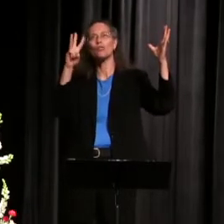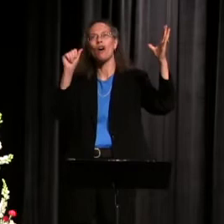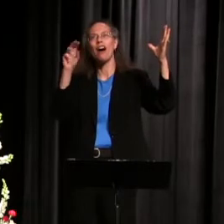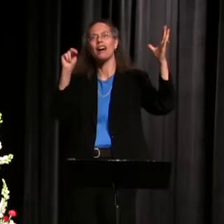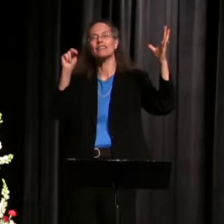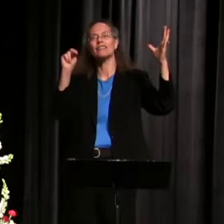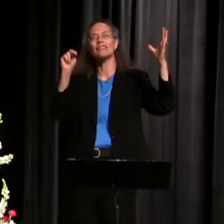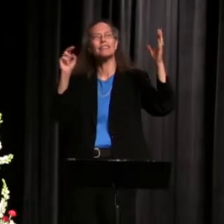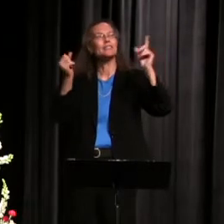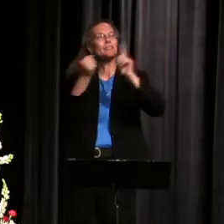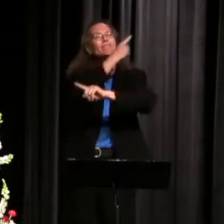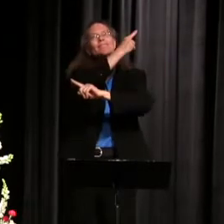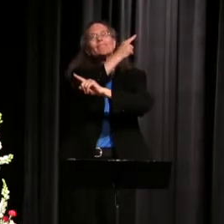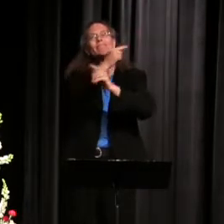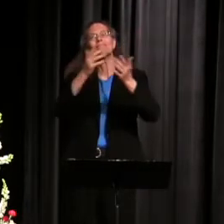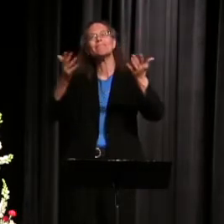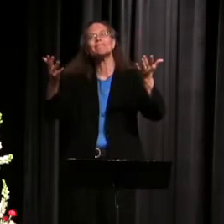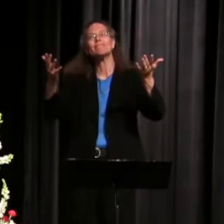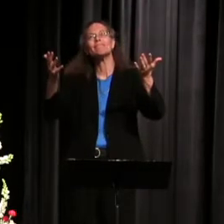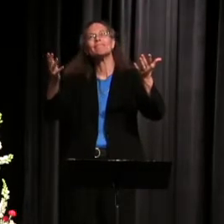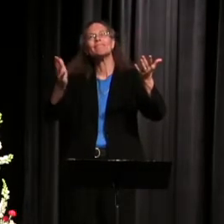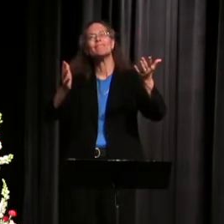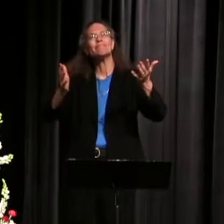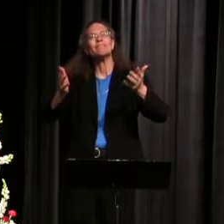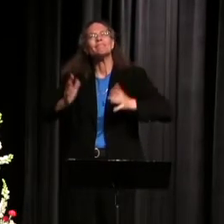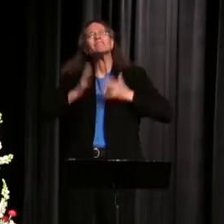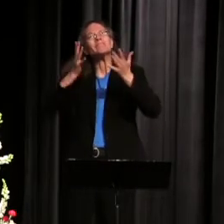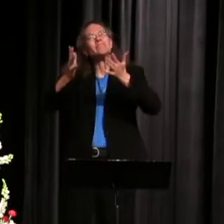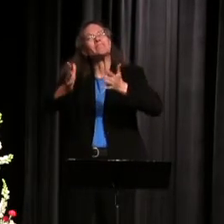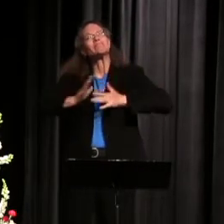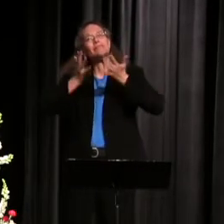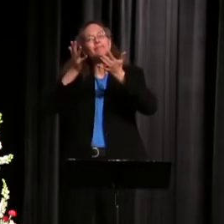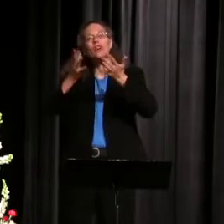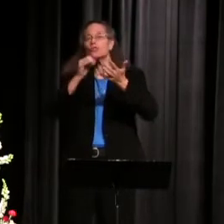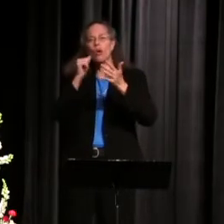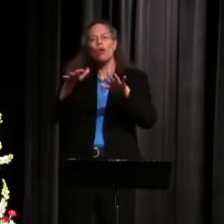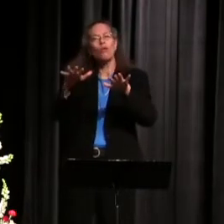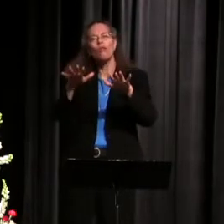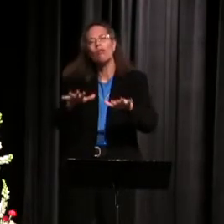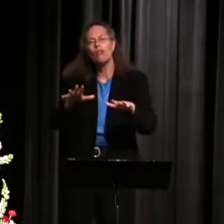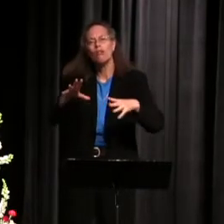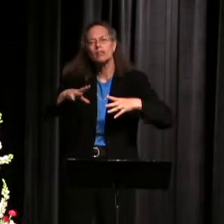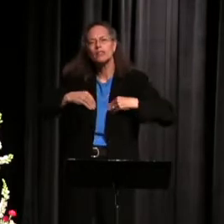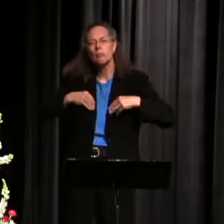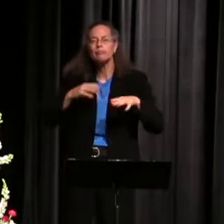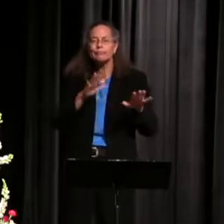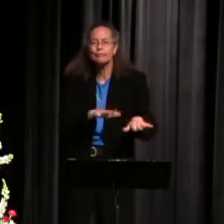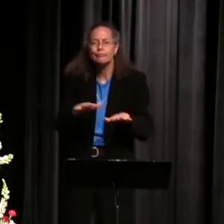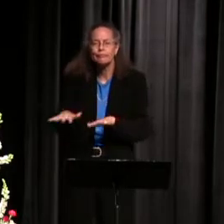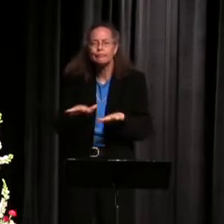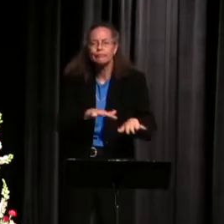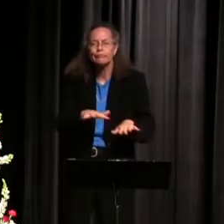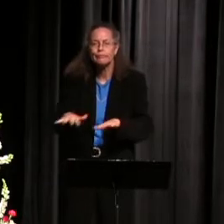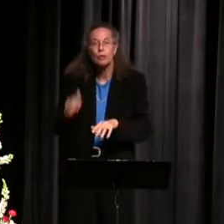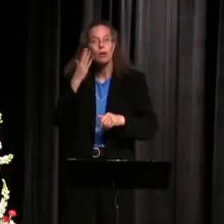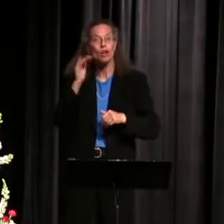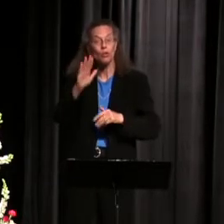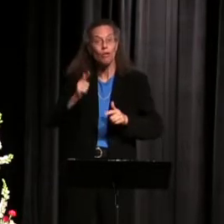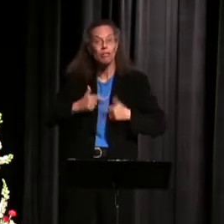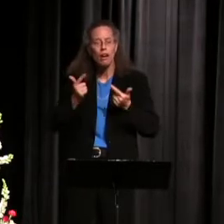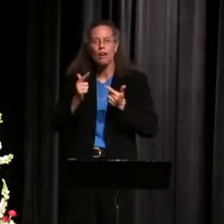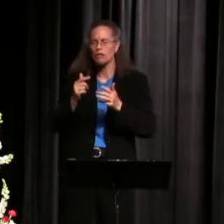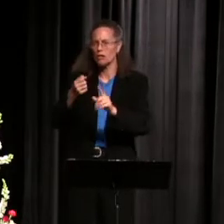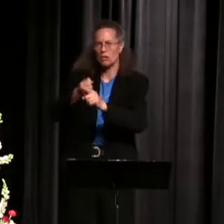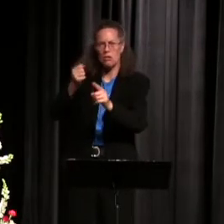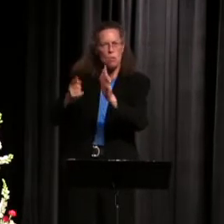Make it extraordinary. Don't settle for normal, because your life is a once-in-a-lifetime event.